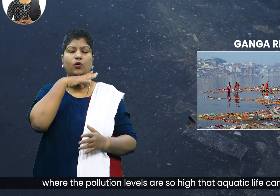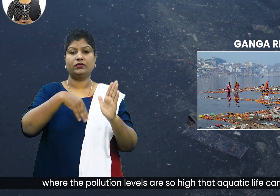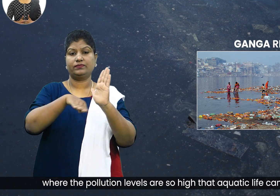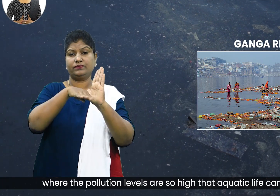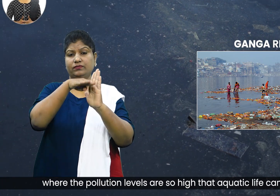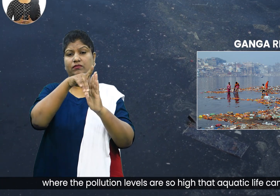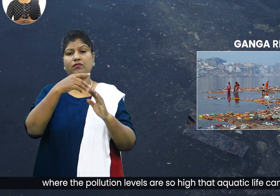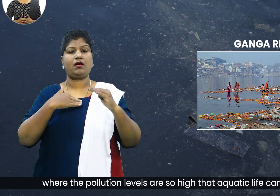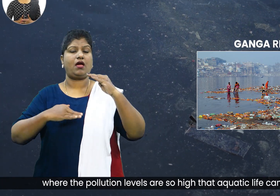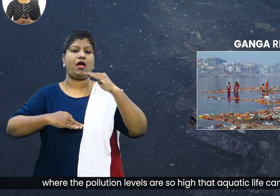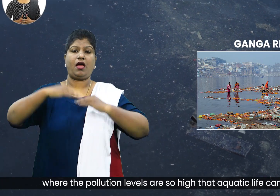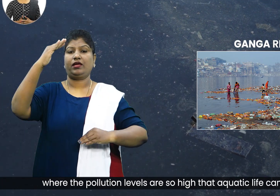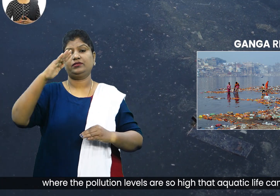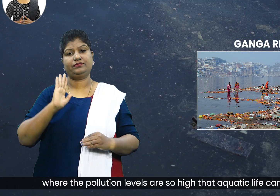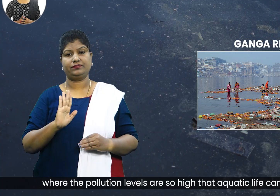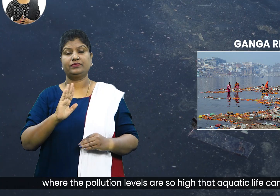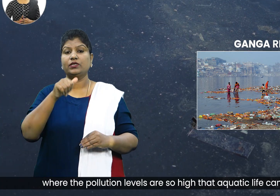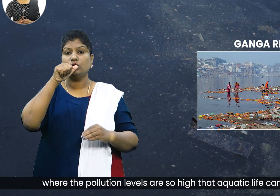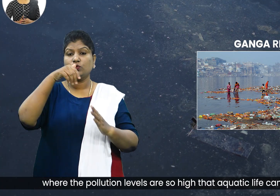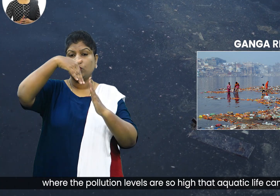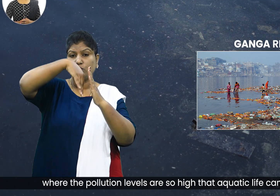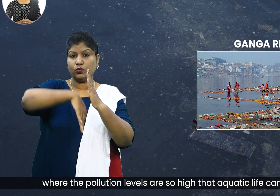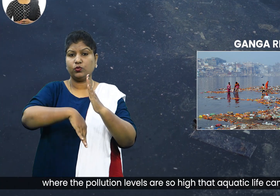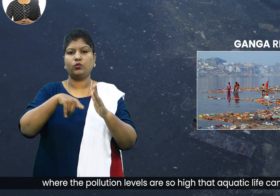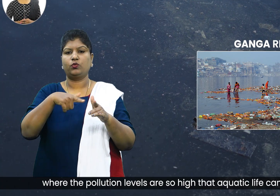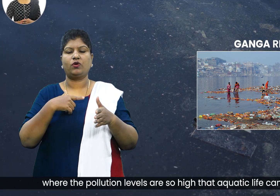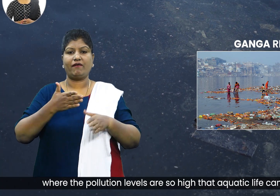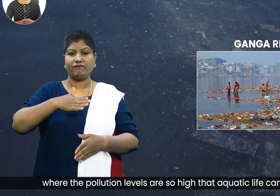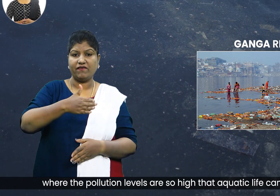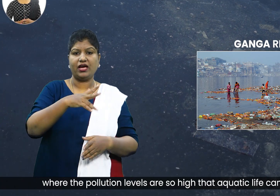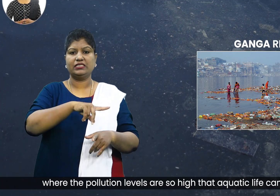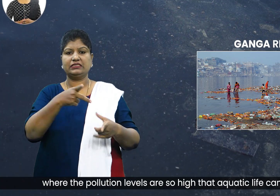so high that aquatic life cannot survive.